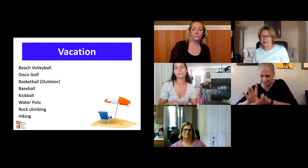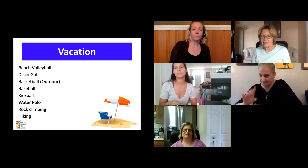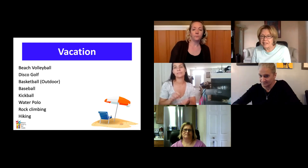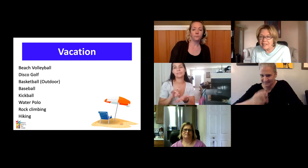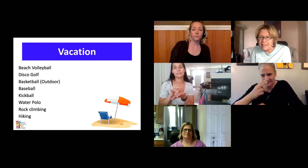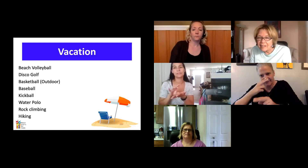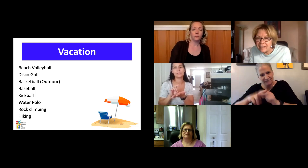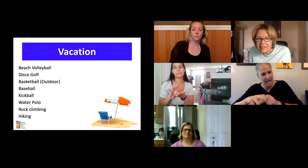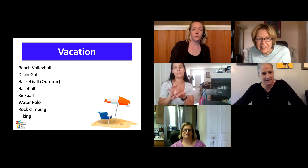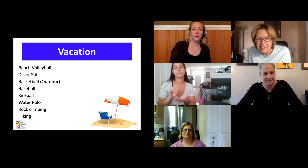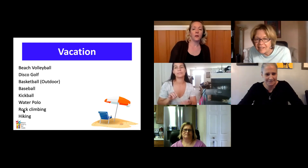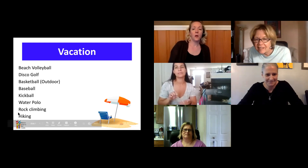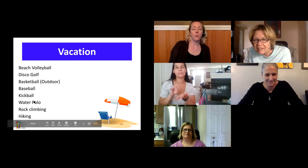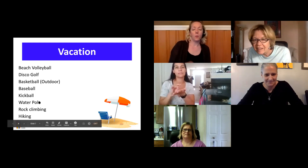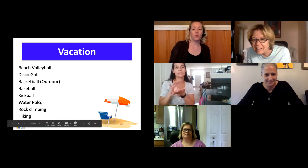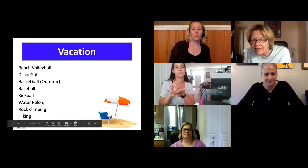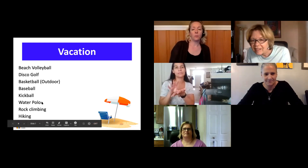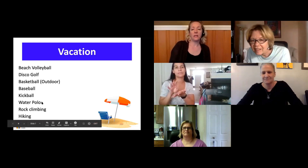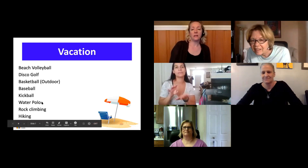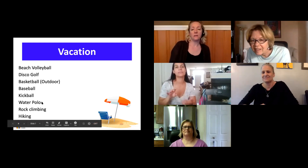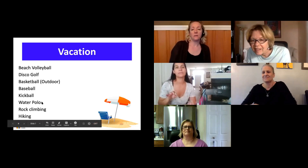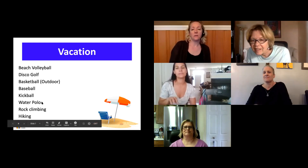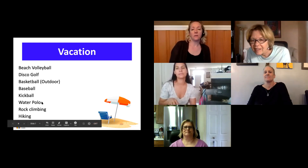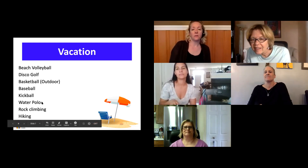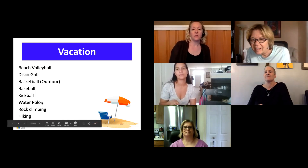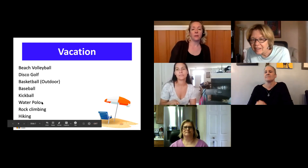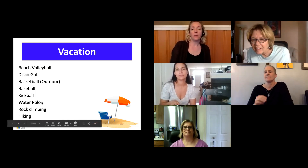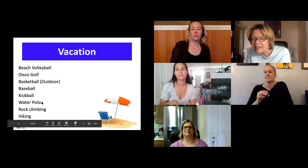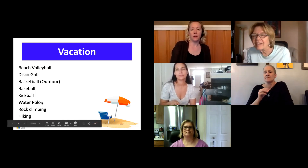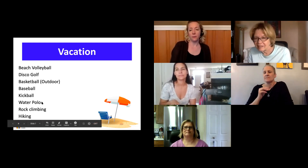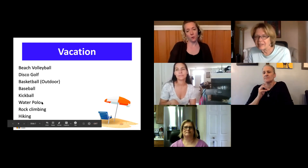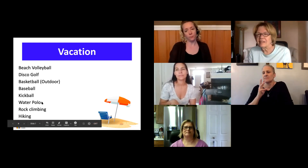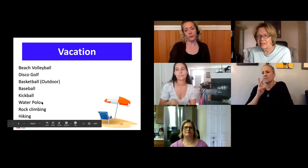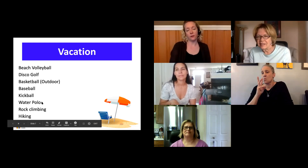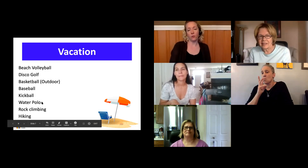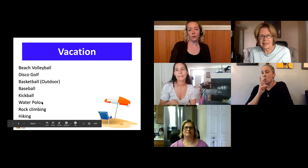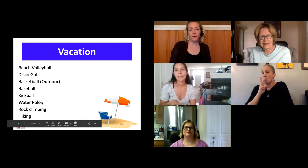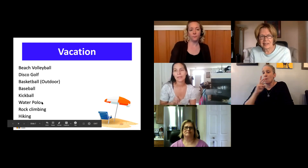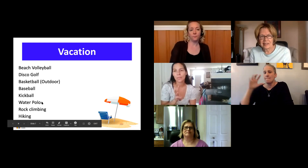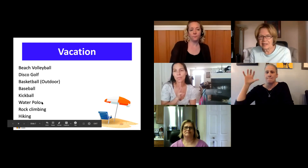Okay, but when you repeat it, that becomes kickball. That's always fun.